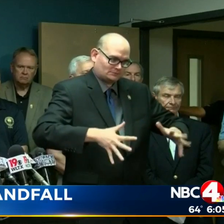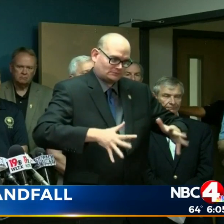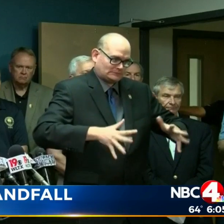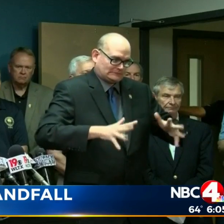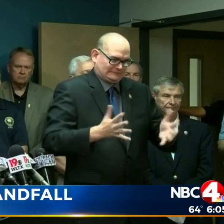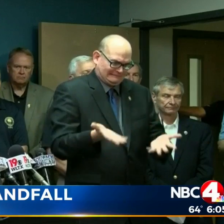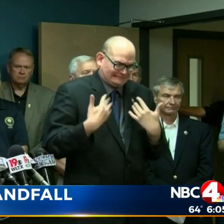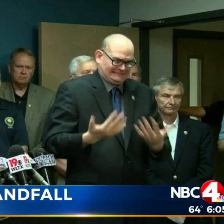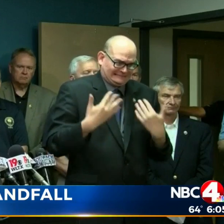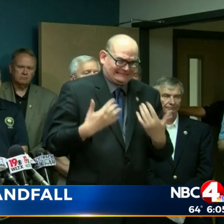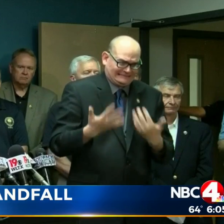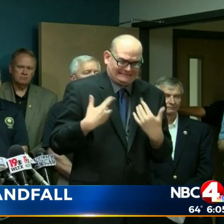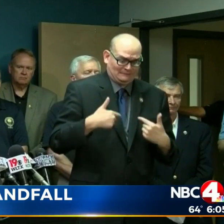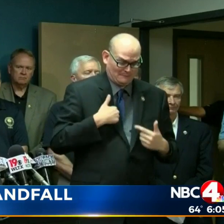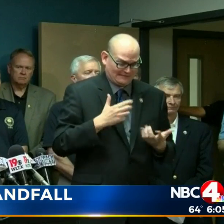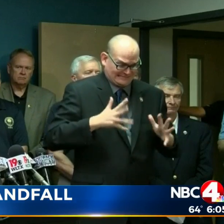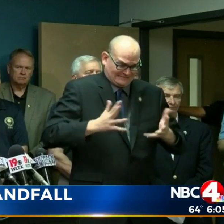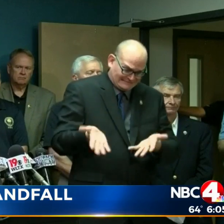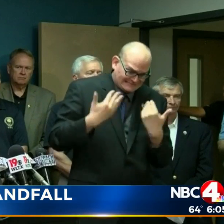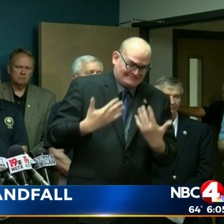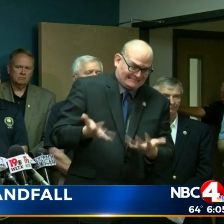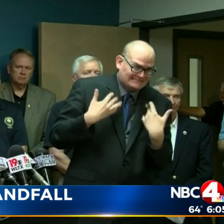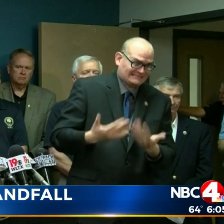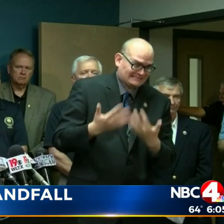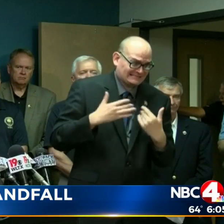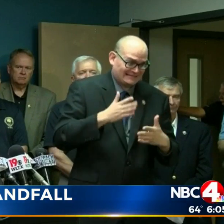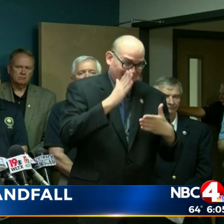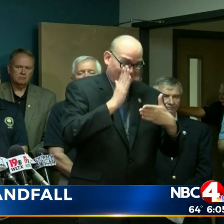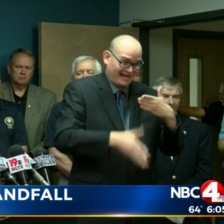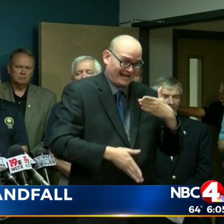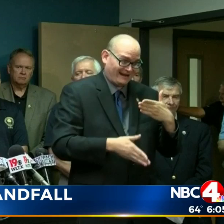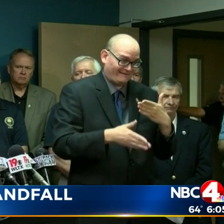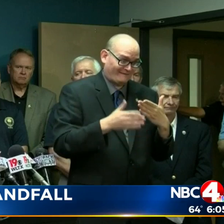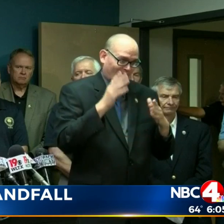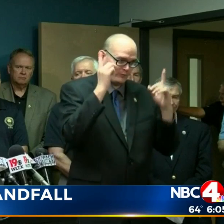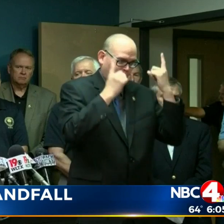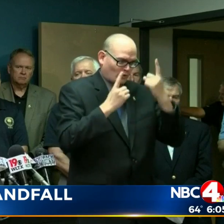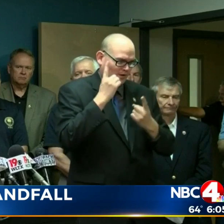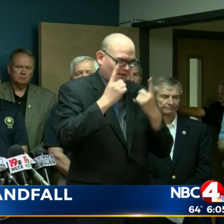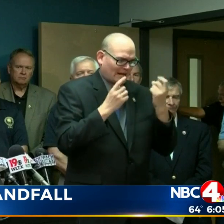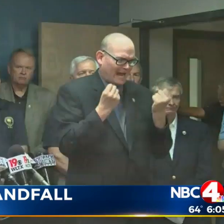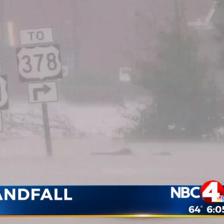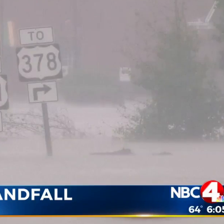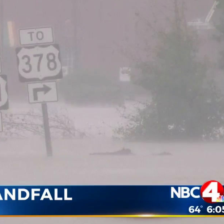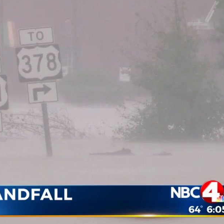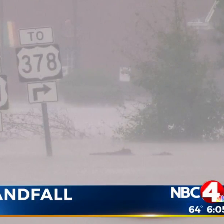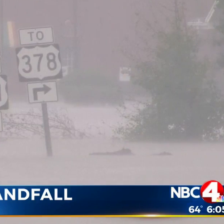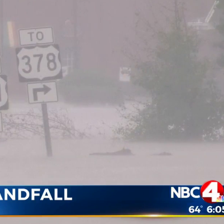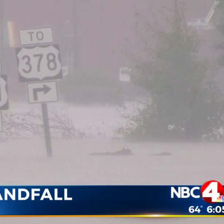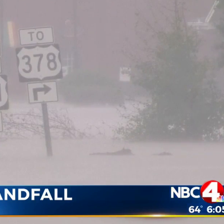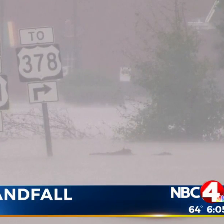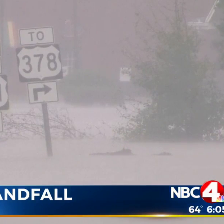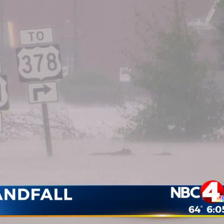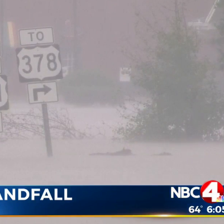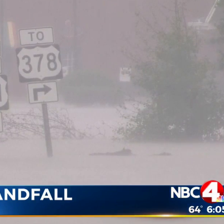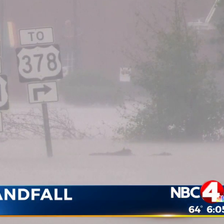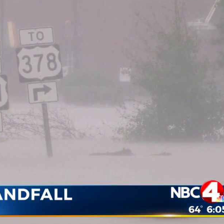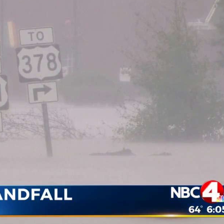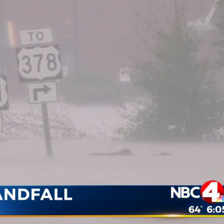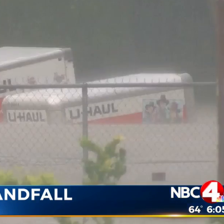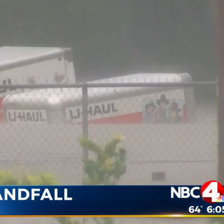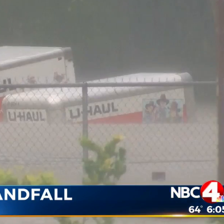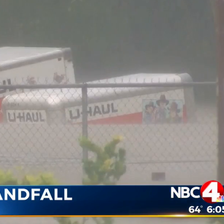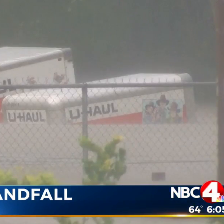once you get at the end of a storm, you just wonder how many people you lost. The governor of South Carolina is